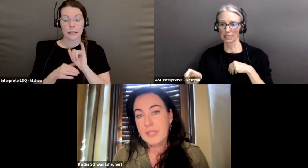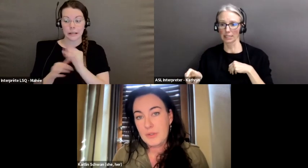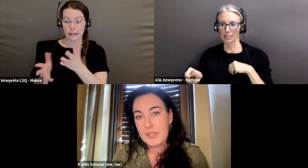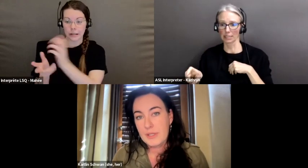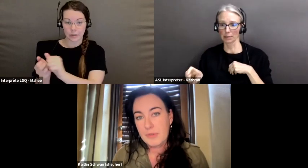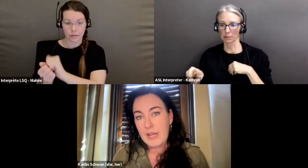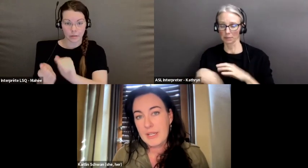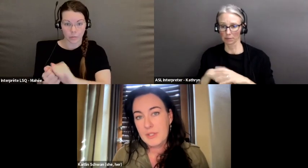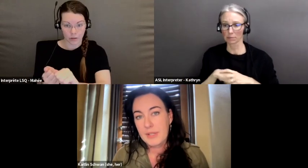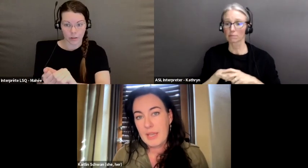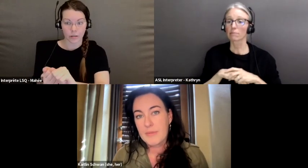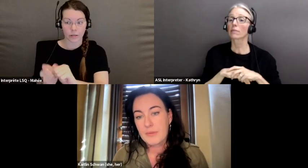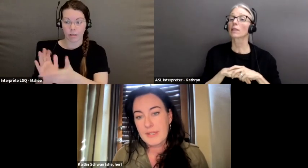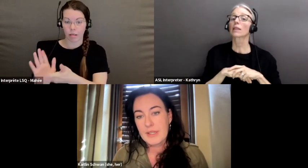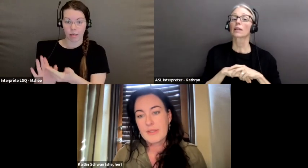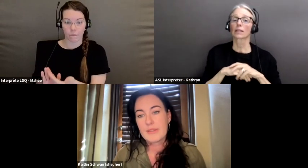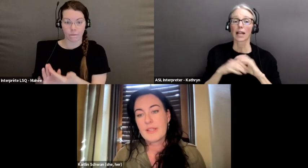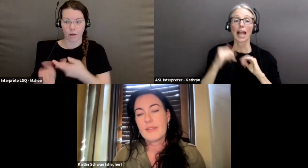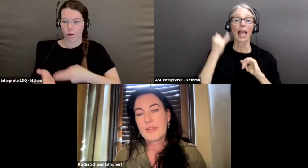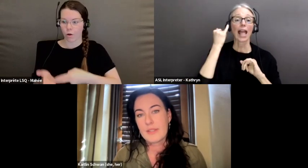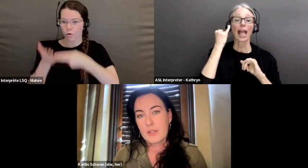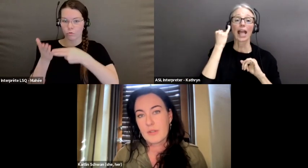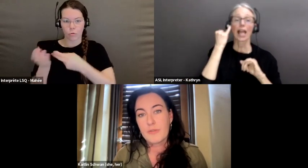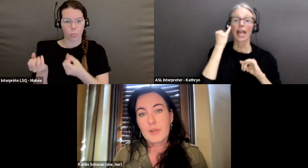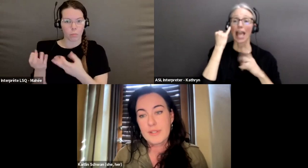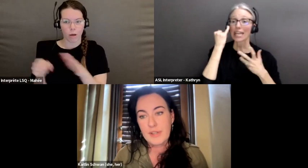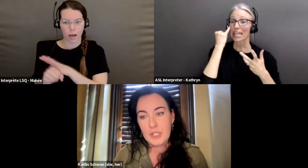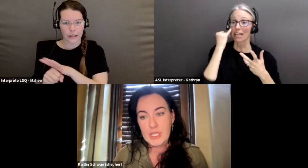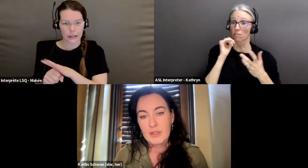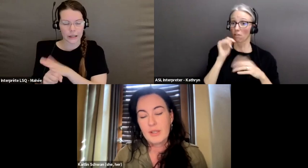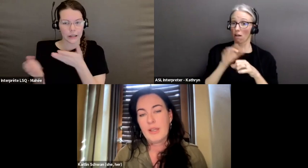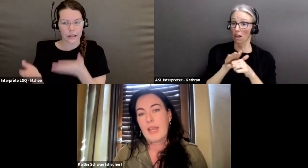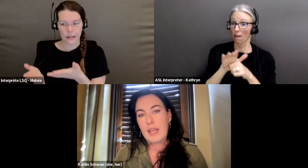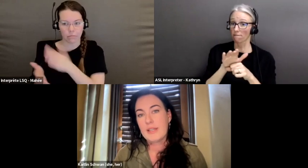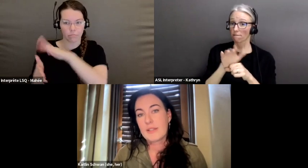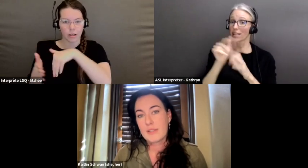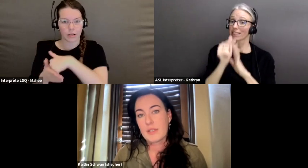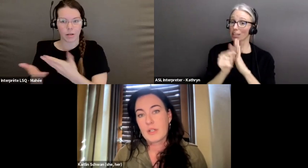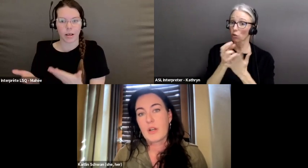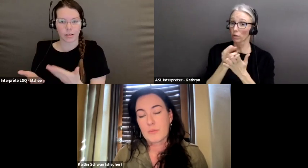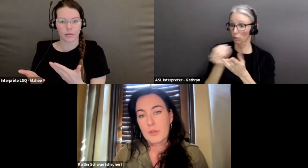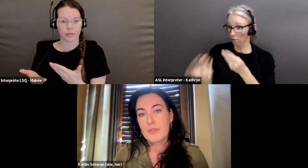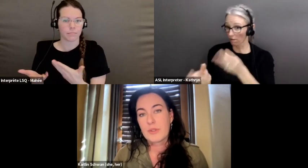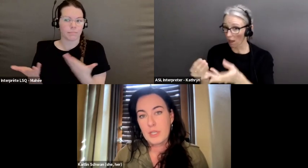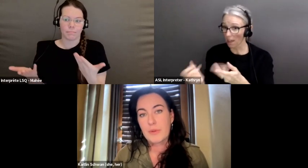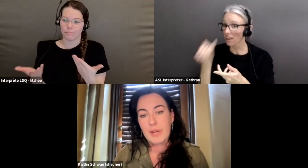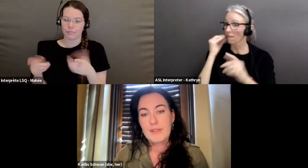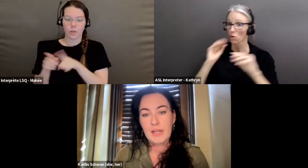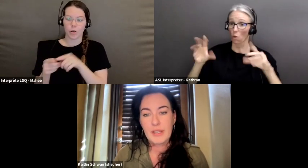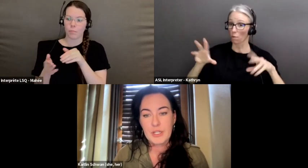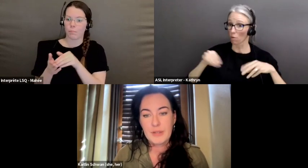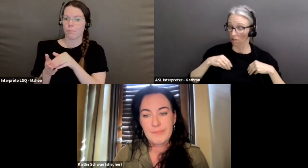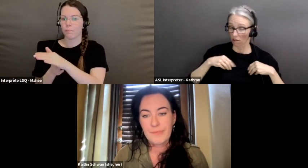legal resources provided to encampment residents, this is considered a forced eviction, and it's considered a gross human